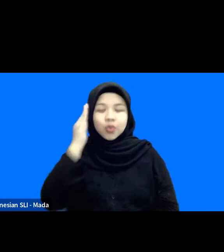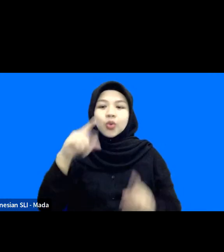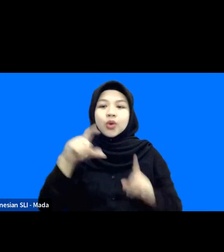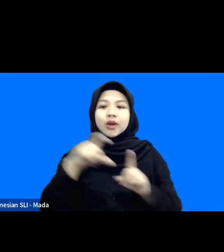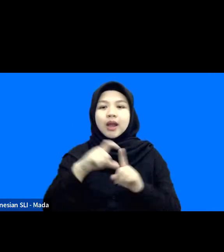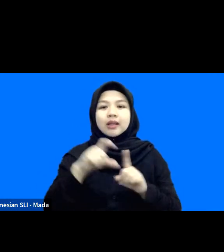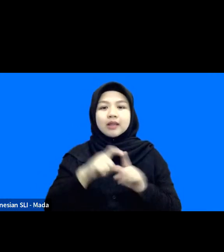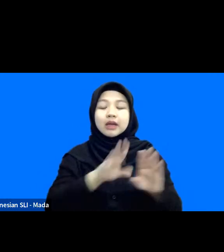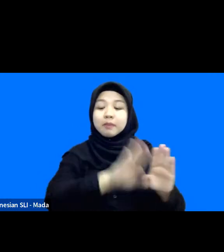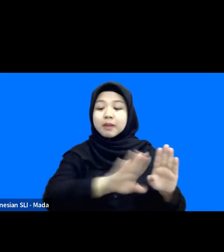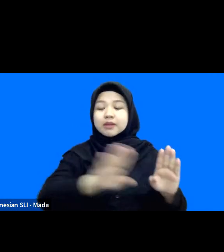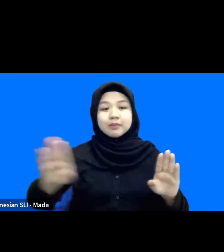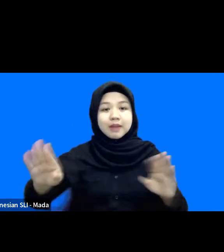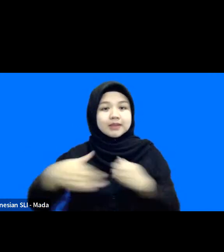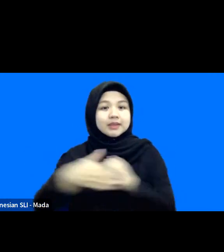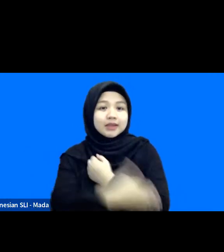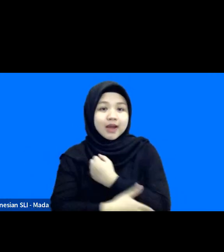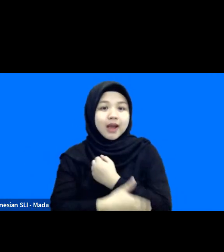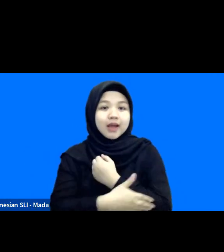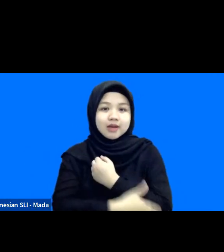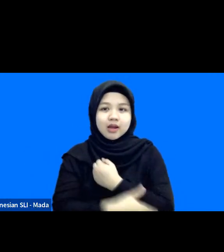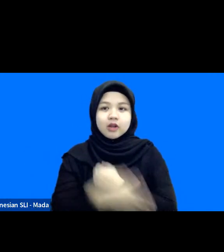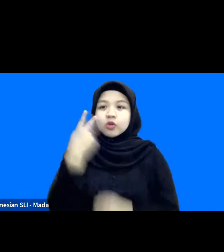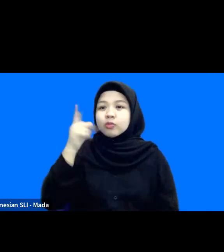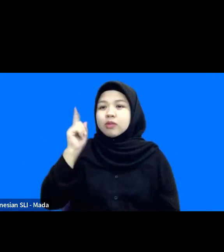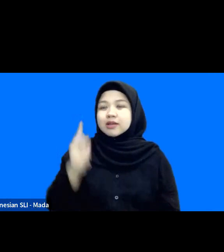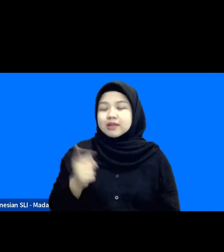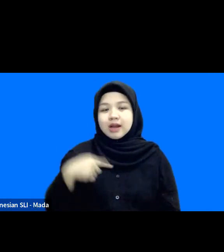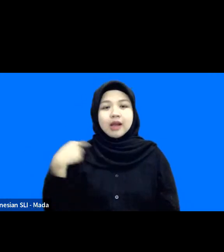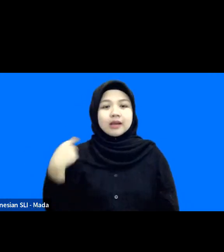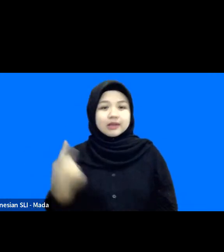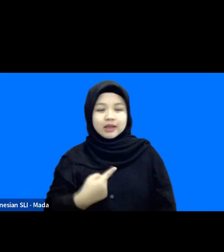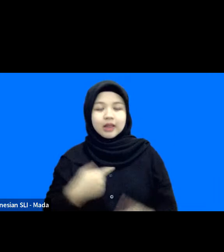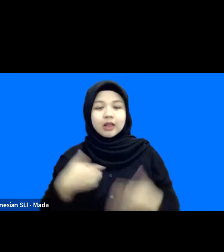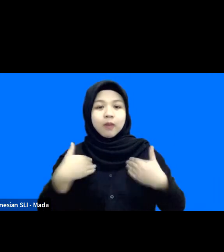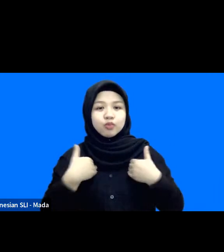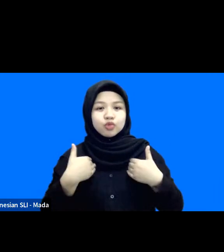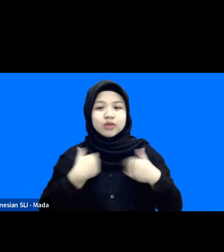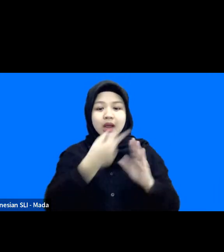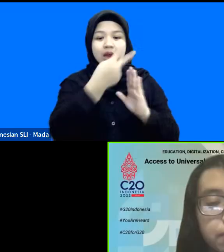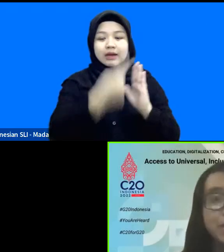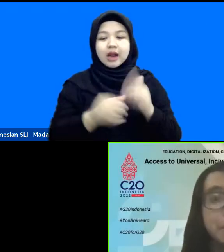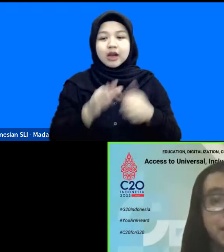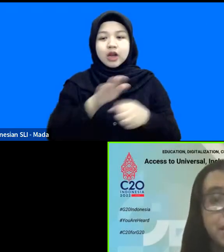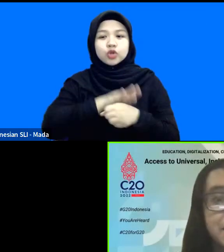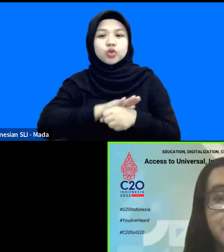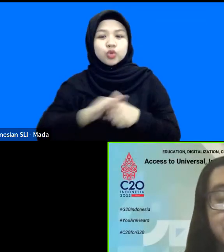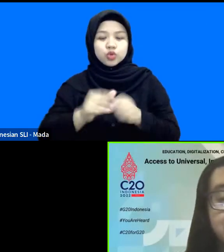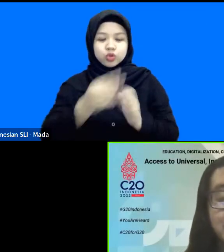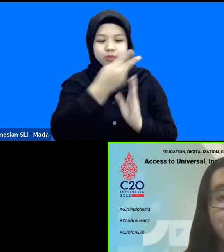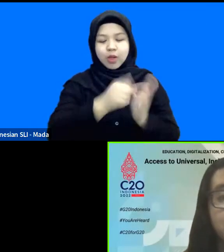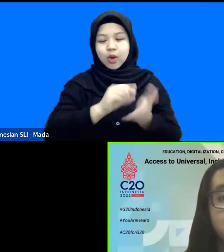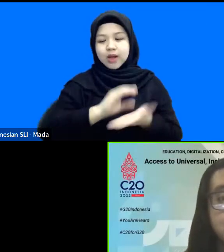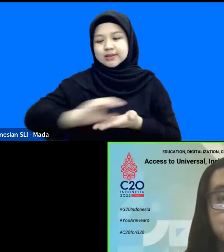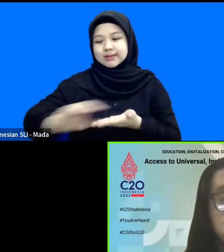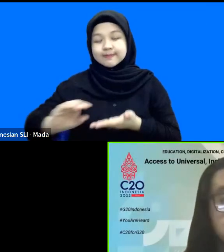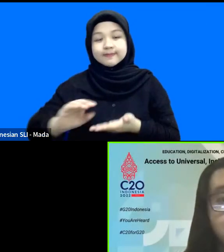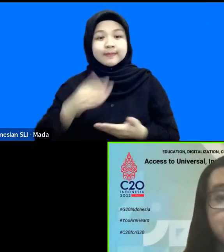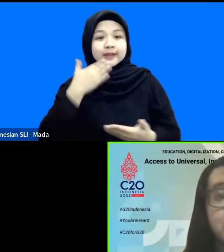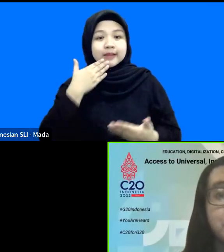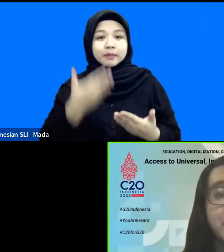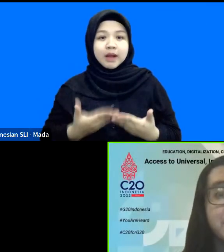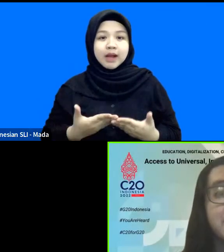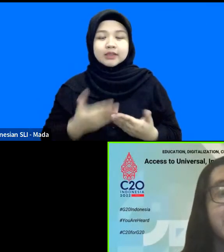enough budget to be allocated for that. So thank you very much again for everyone, for the panelists here. Thank you very much,